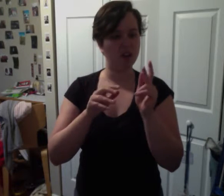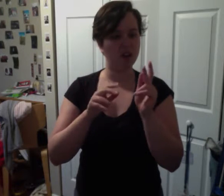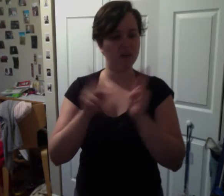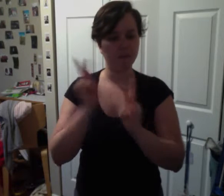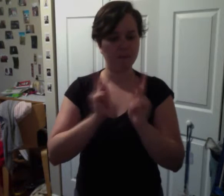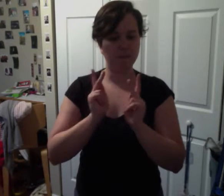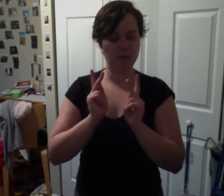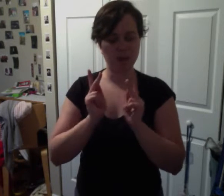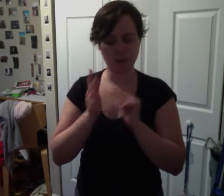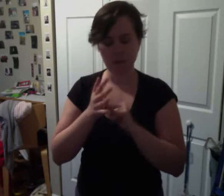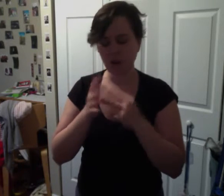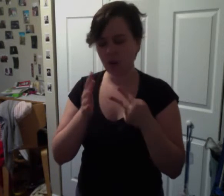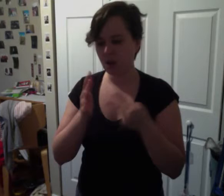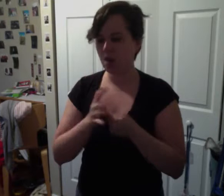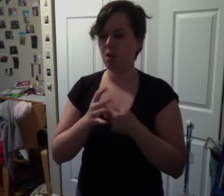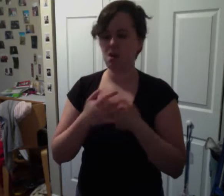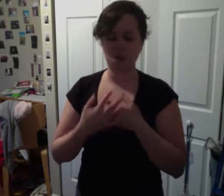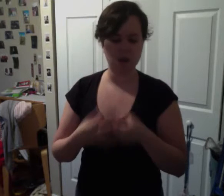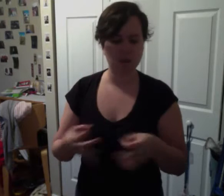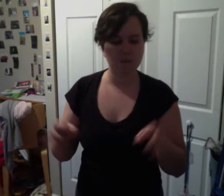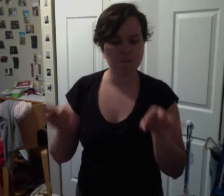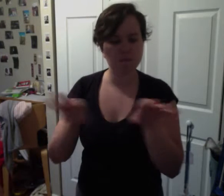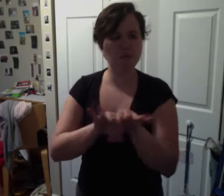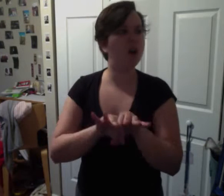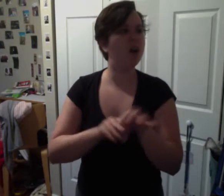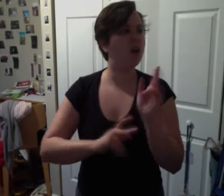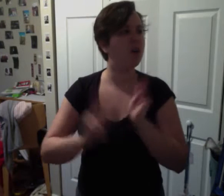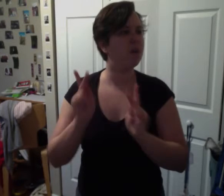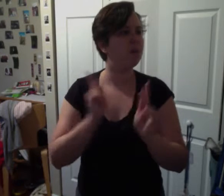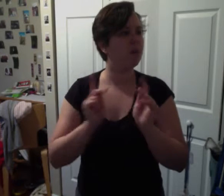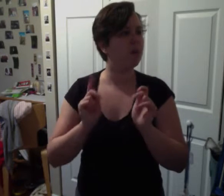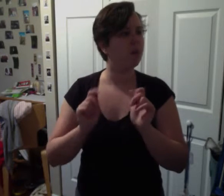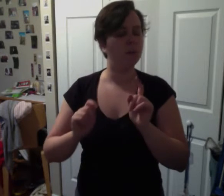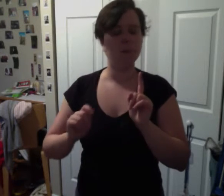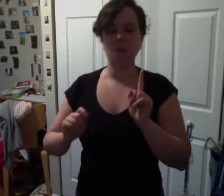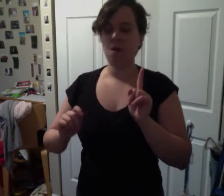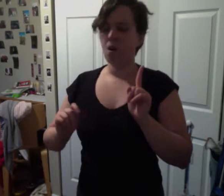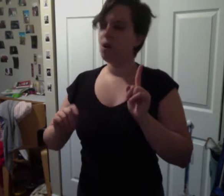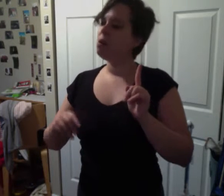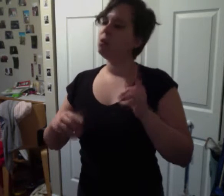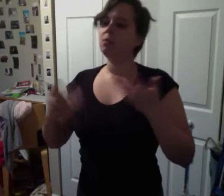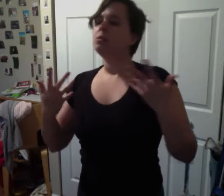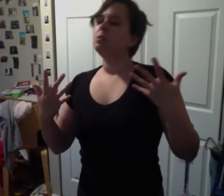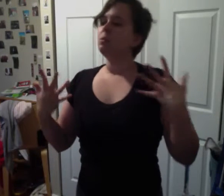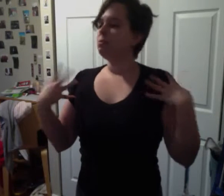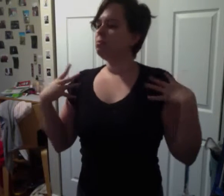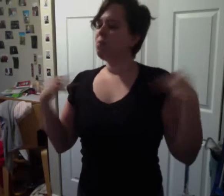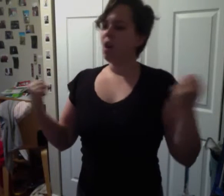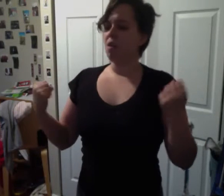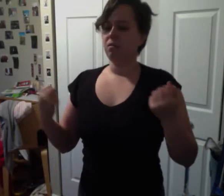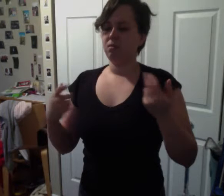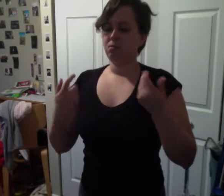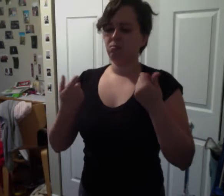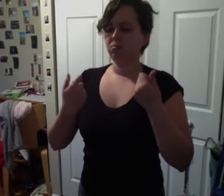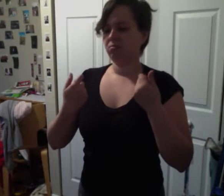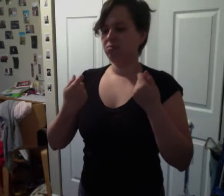I could literally see people's backs straighten as they started to speak into the microphone. In 1998, I made a documentary